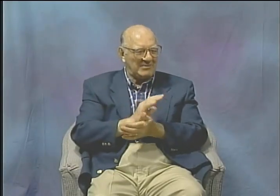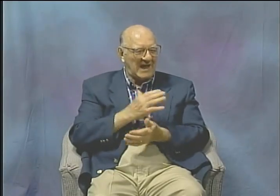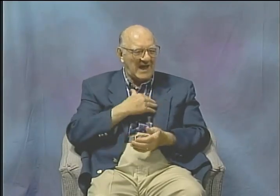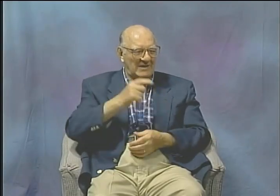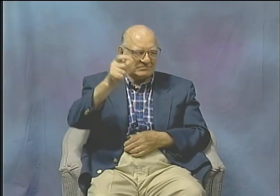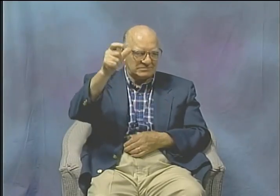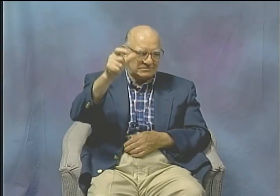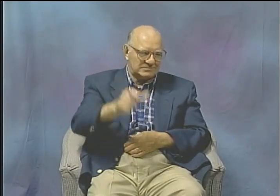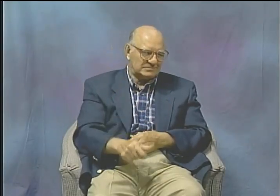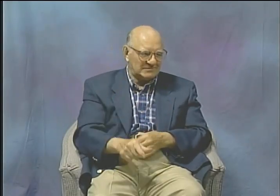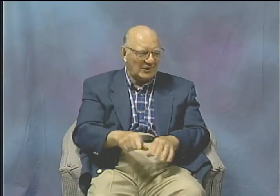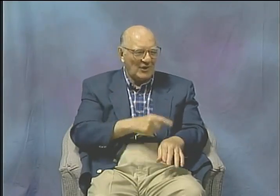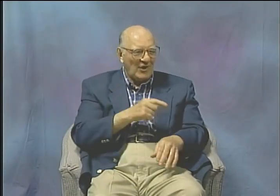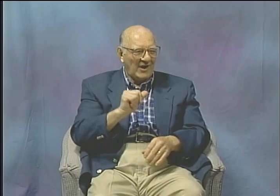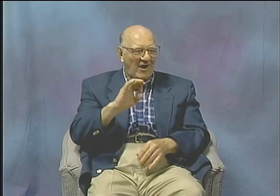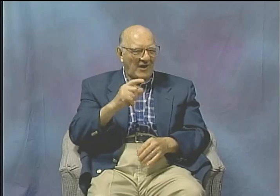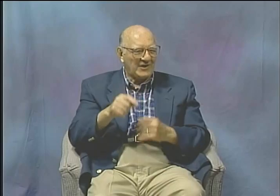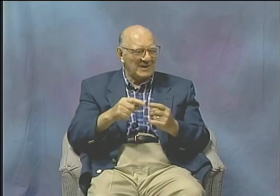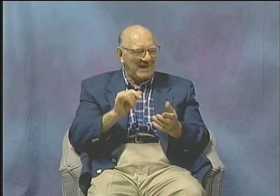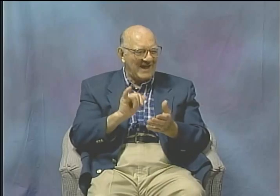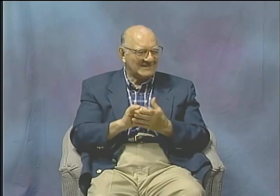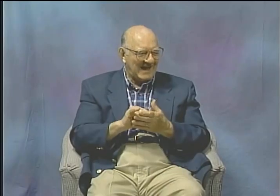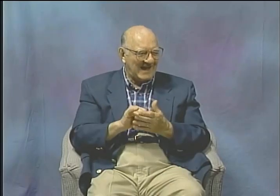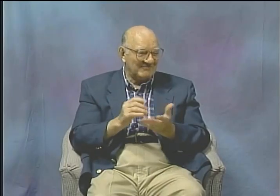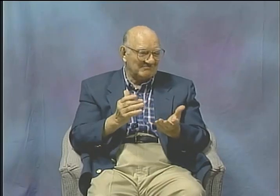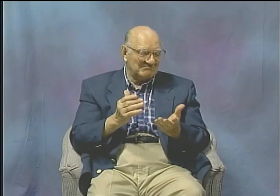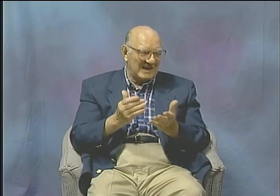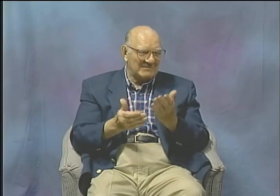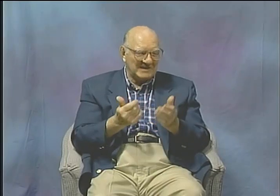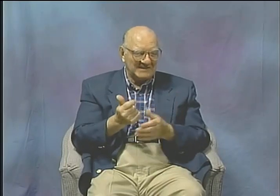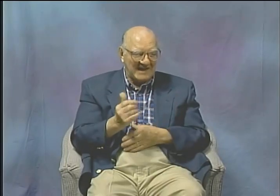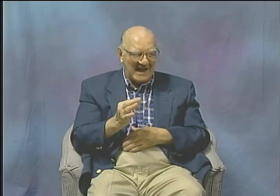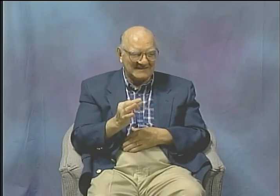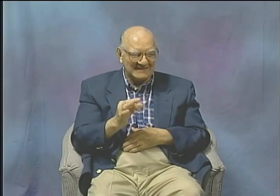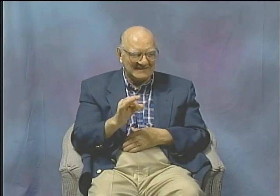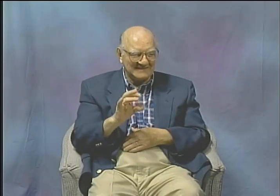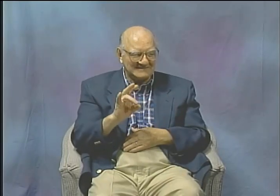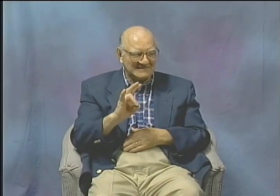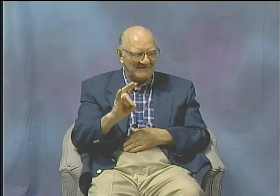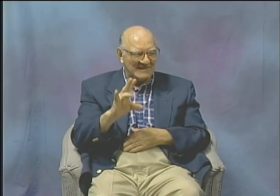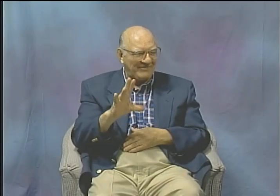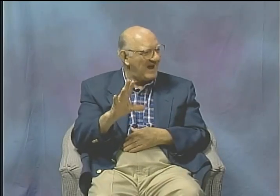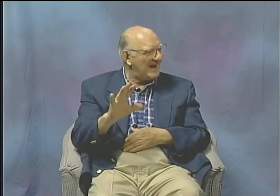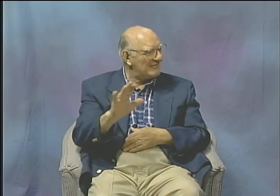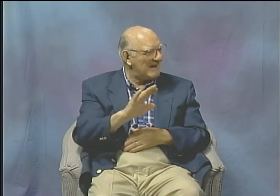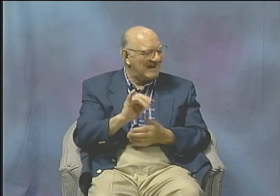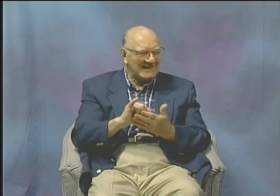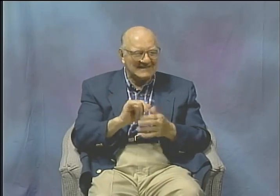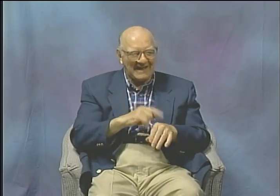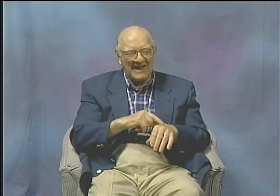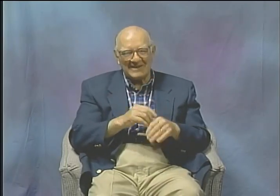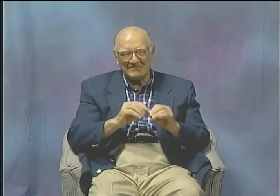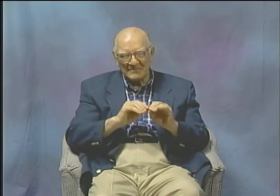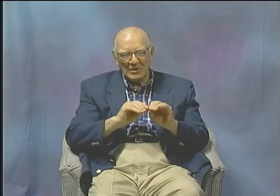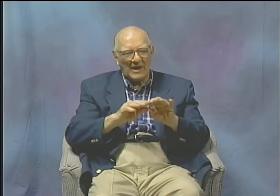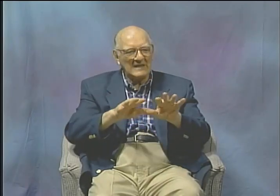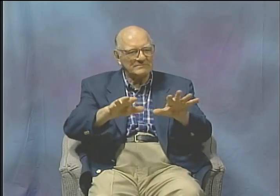had an article about that in maybe 1975, around that time. Well, that's